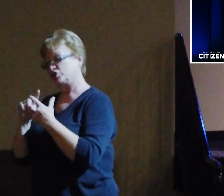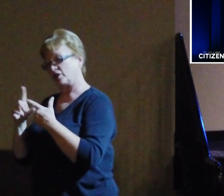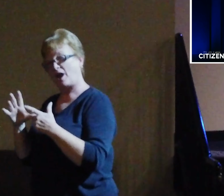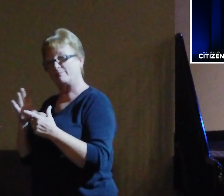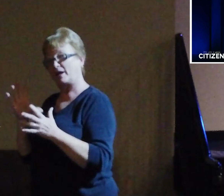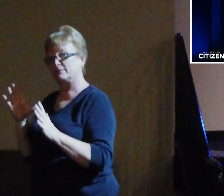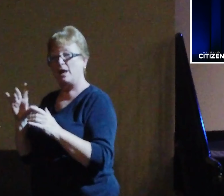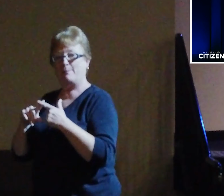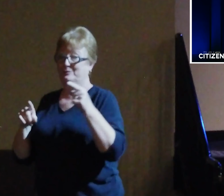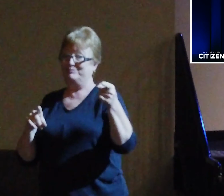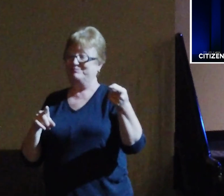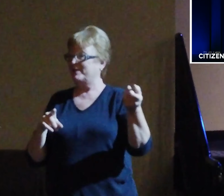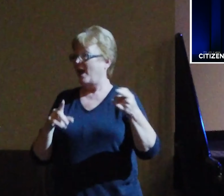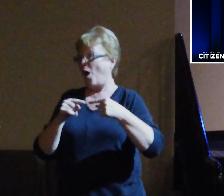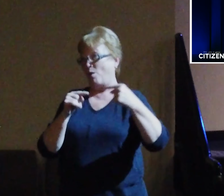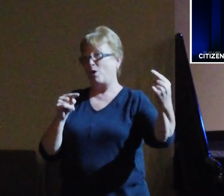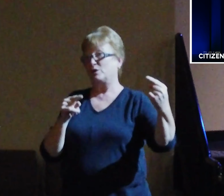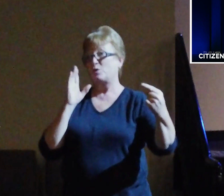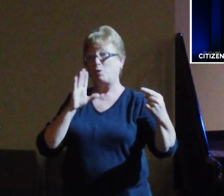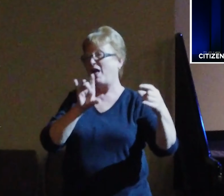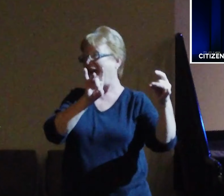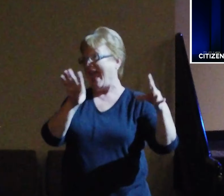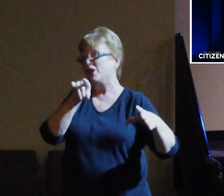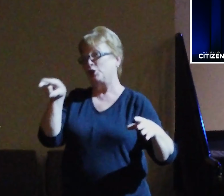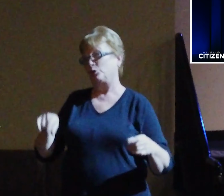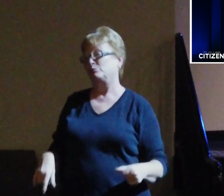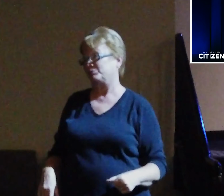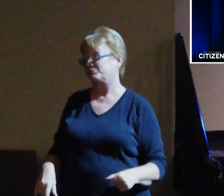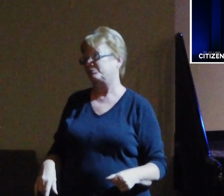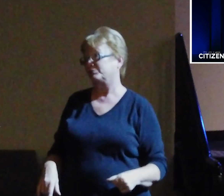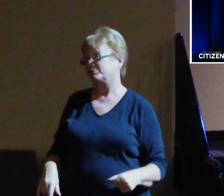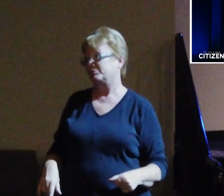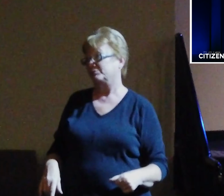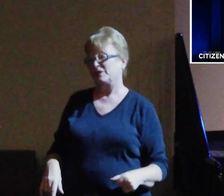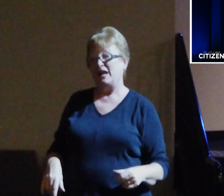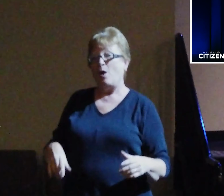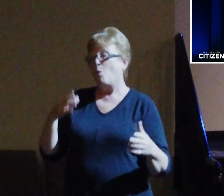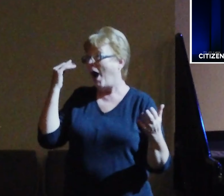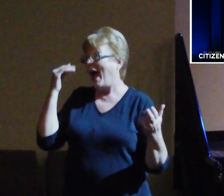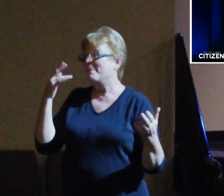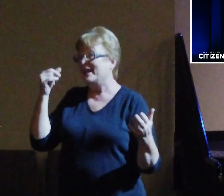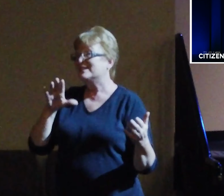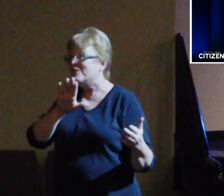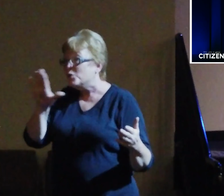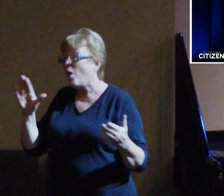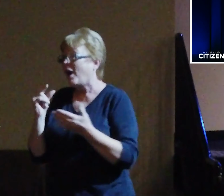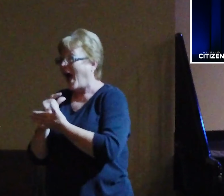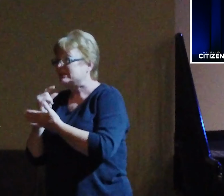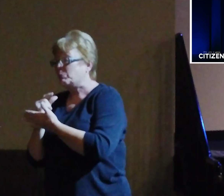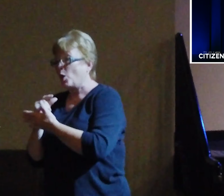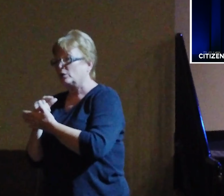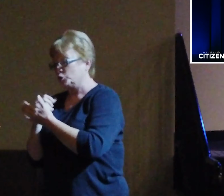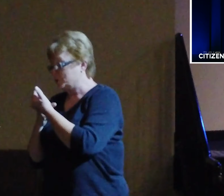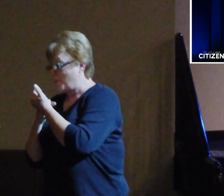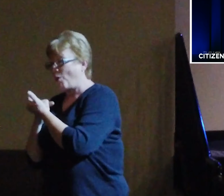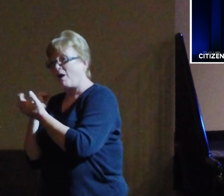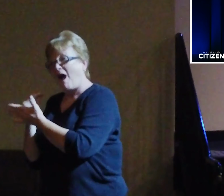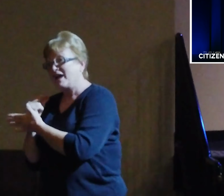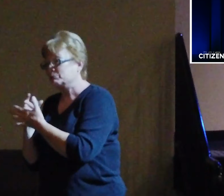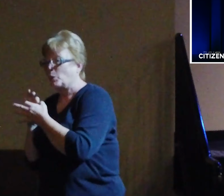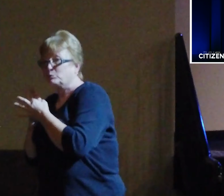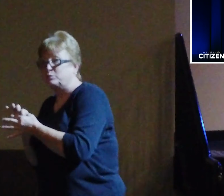will have opponents who hate you. Why? Because of the gospel. It tells us we're